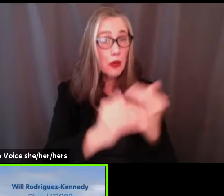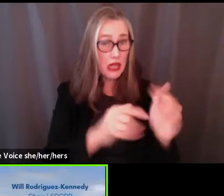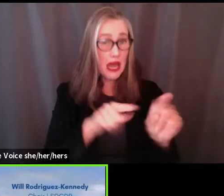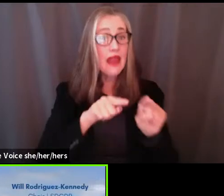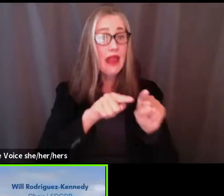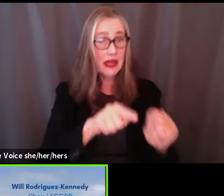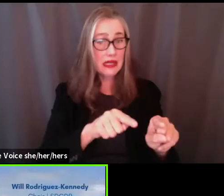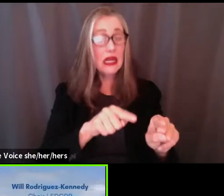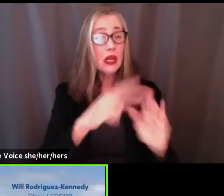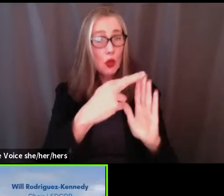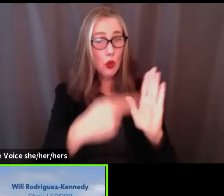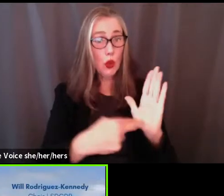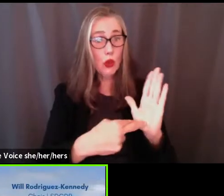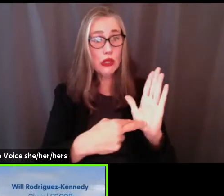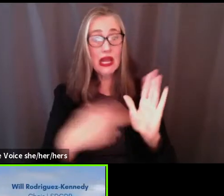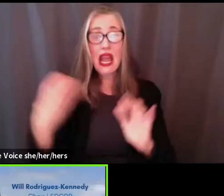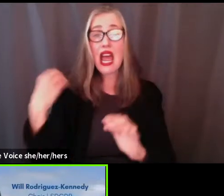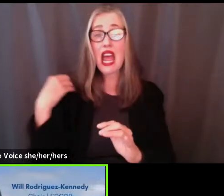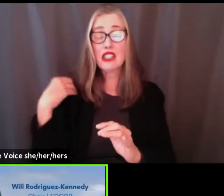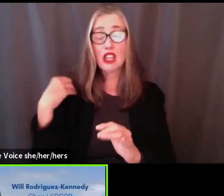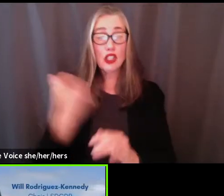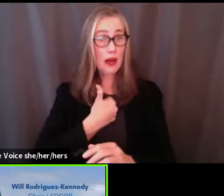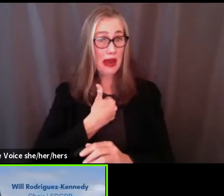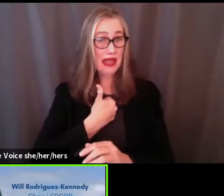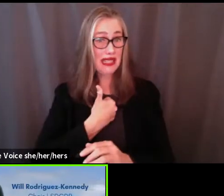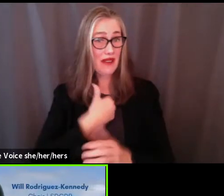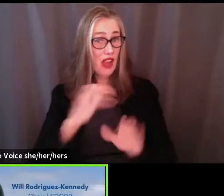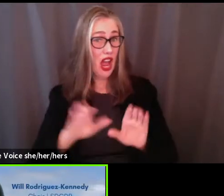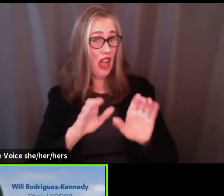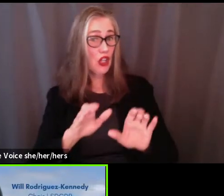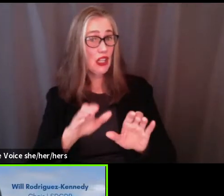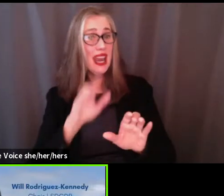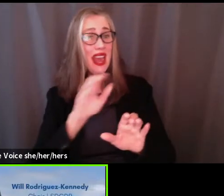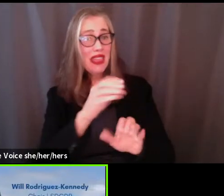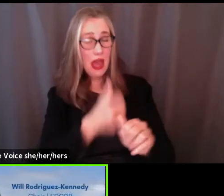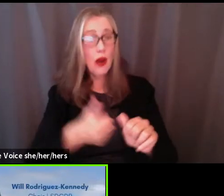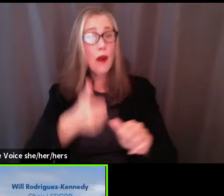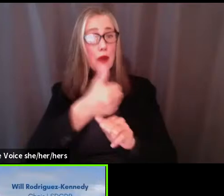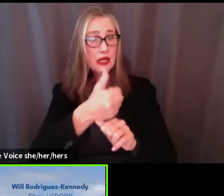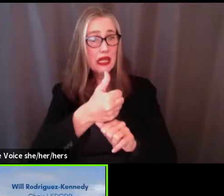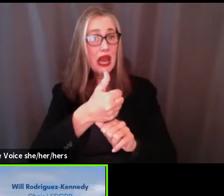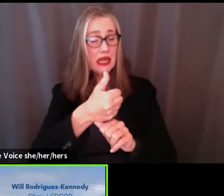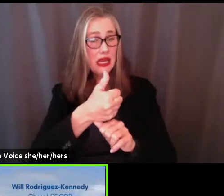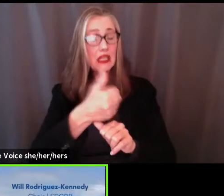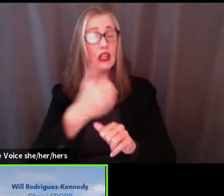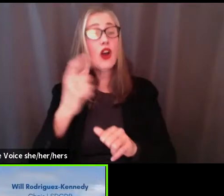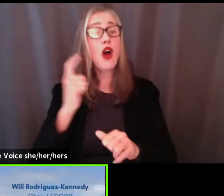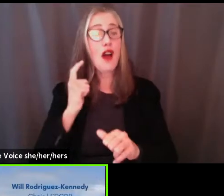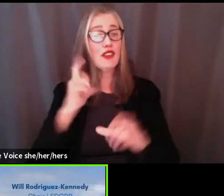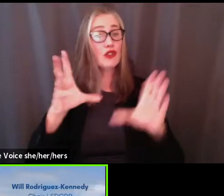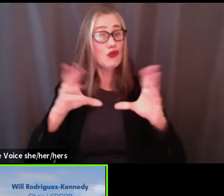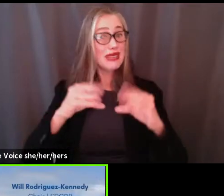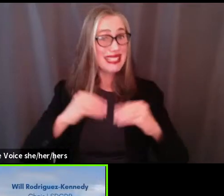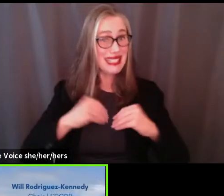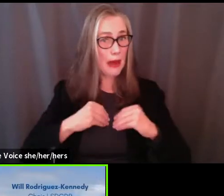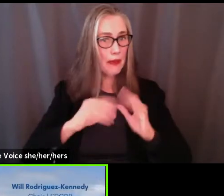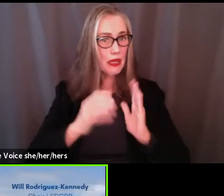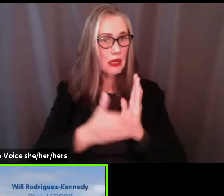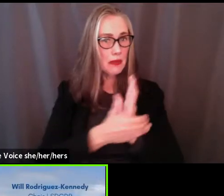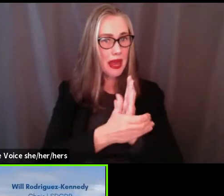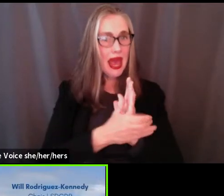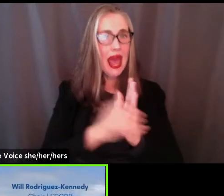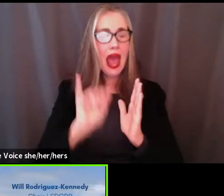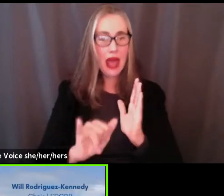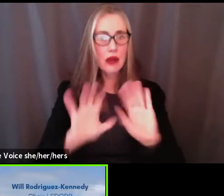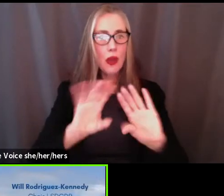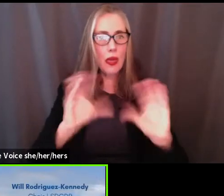And as a chair myself, I encourage the presiding officer to accept that amendment and that the body appeal this decision so that we